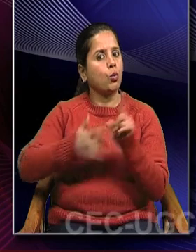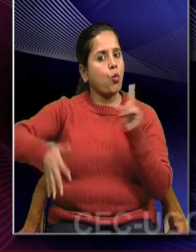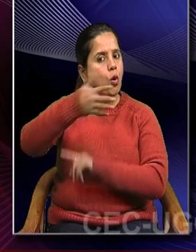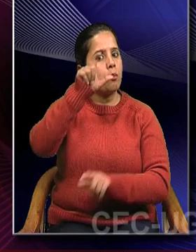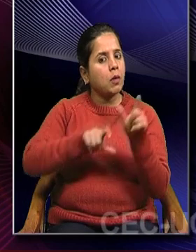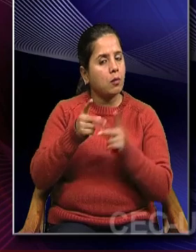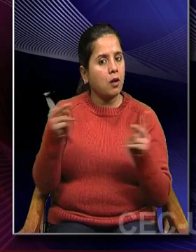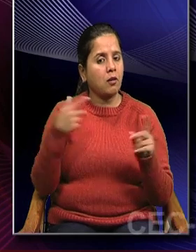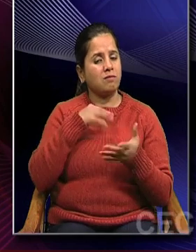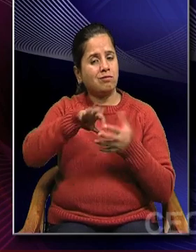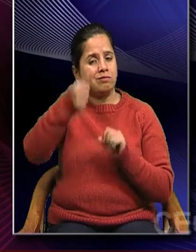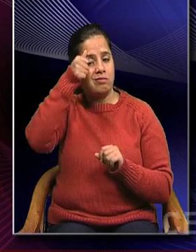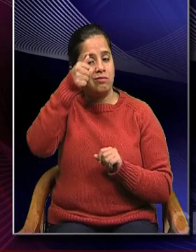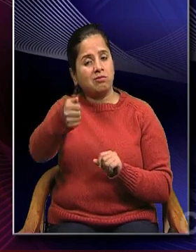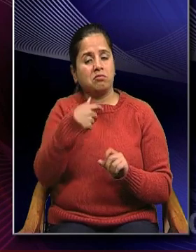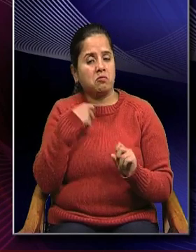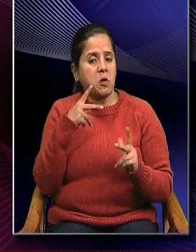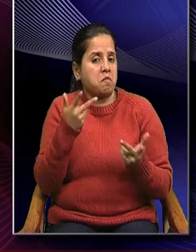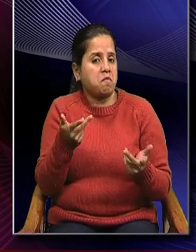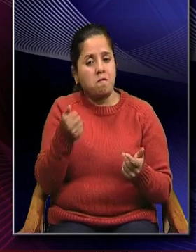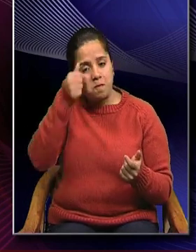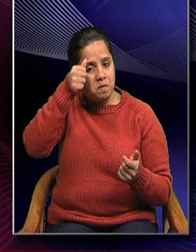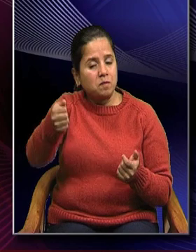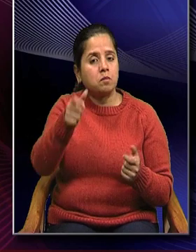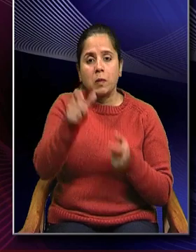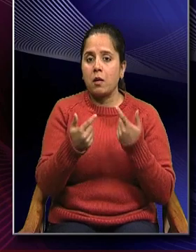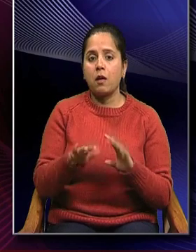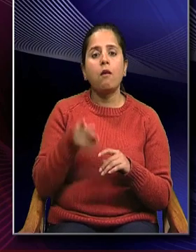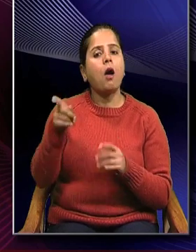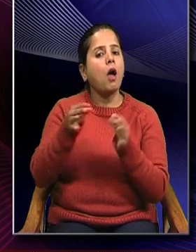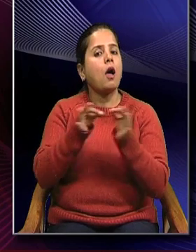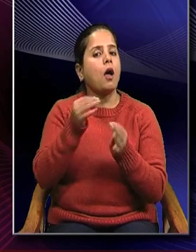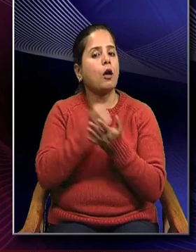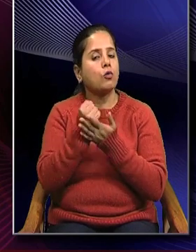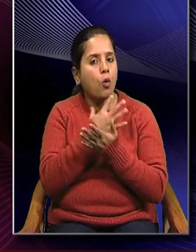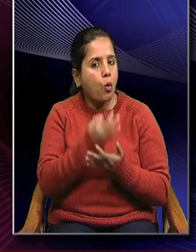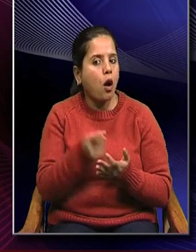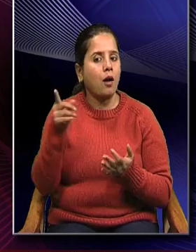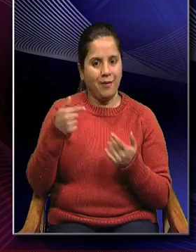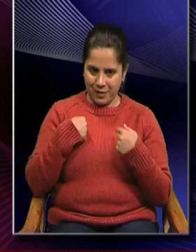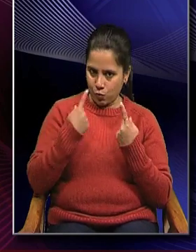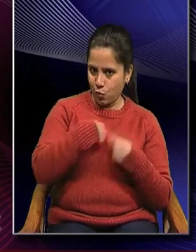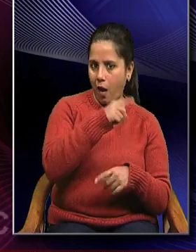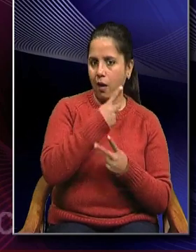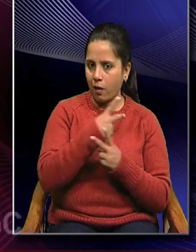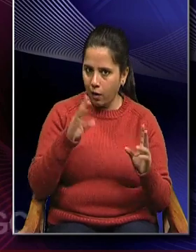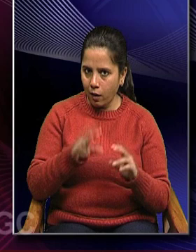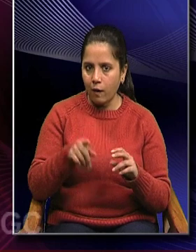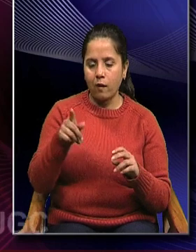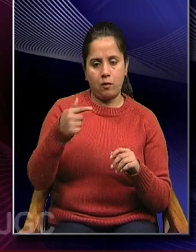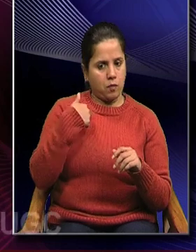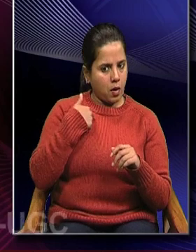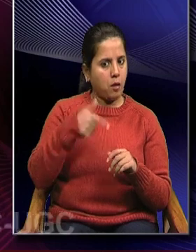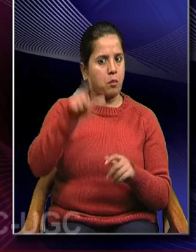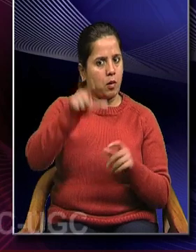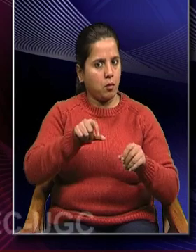so as to exploit these colonies. And they were trying to justify them as well in the name of civilizing mission